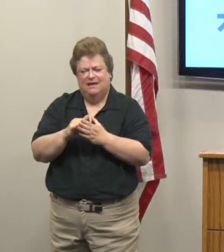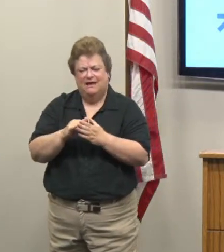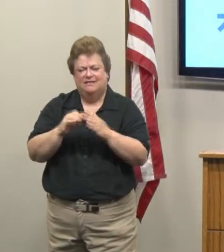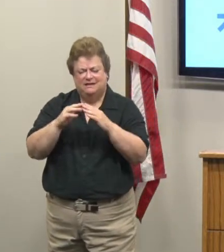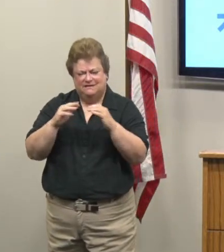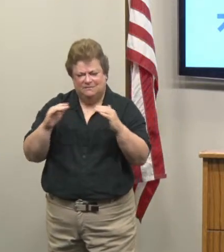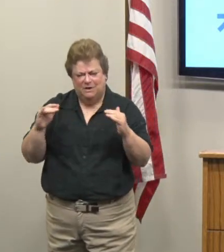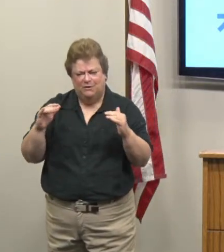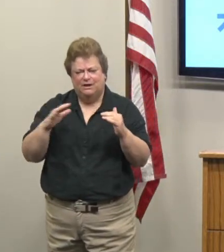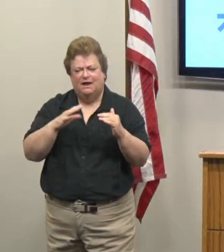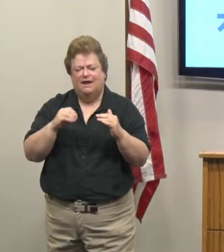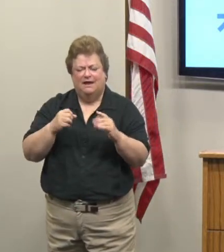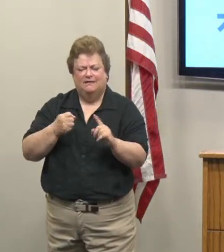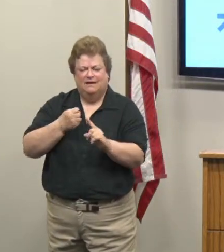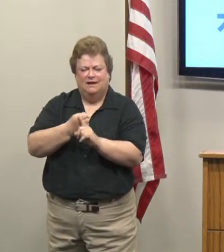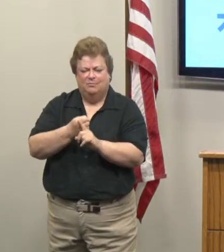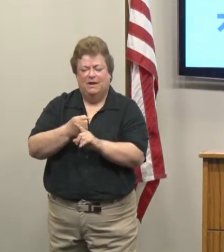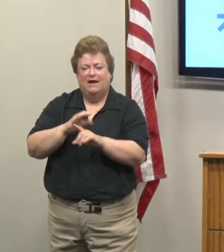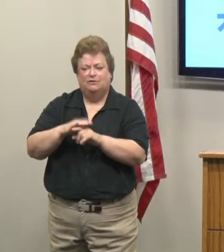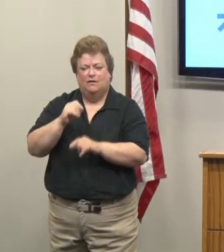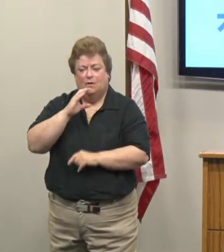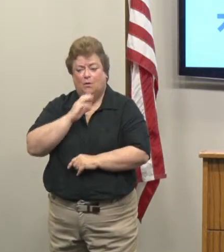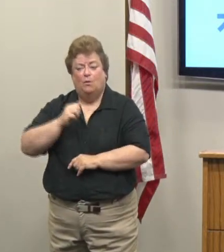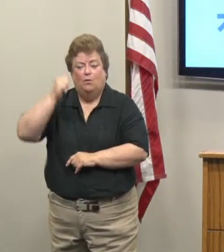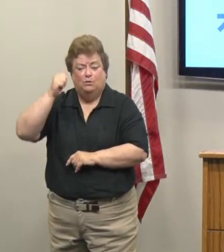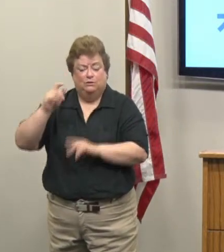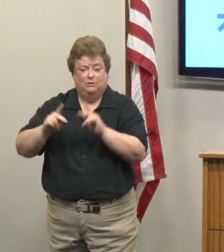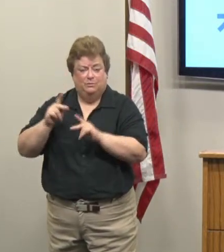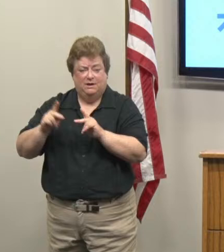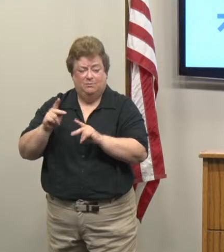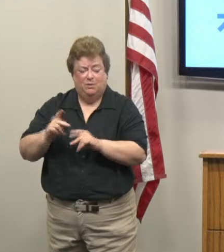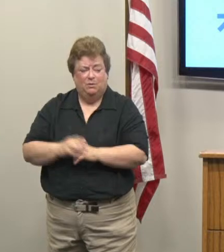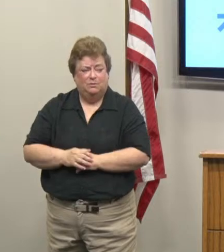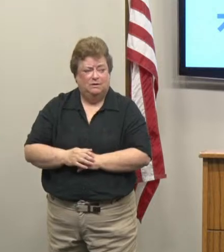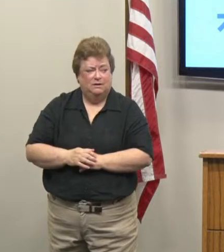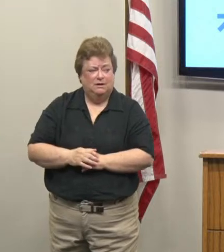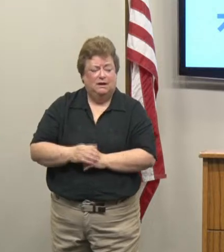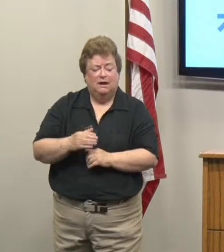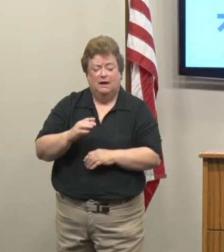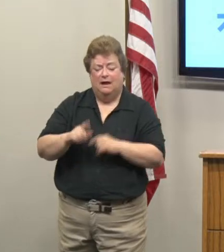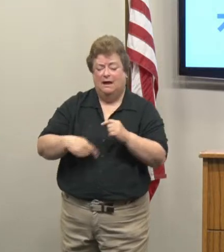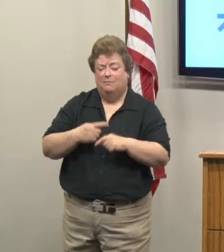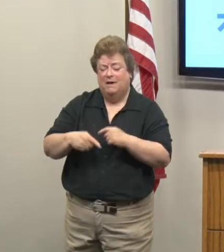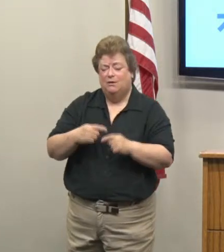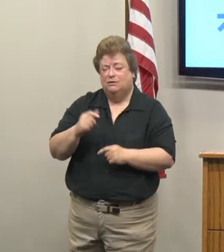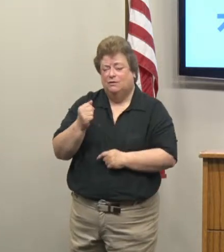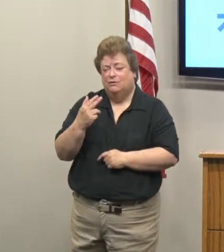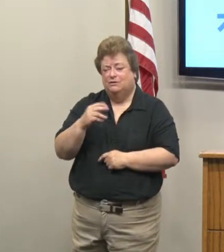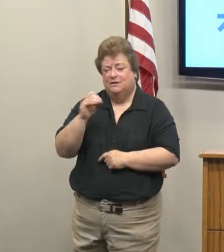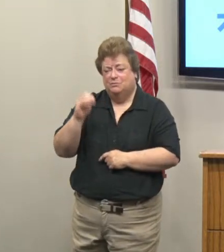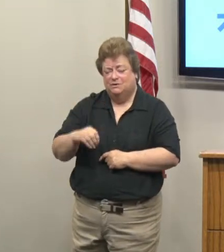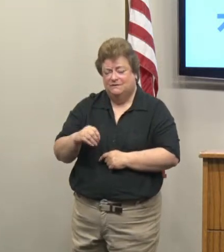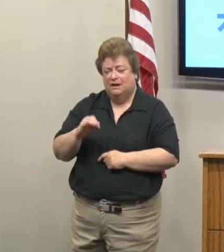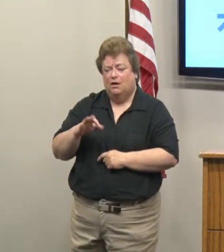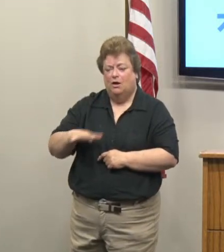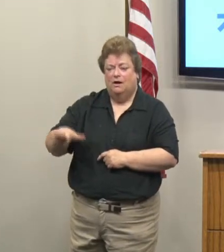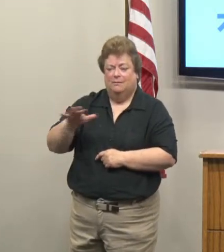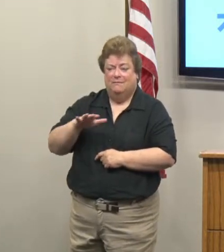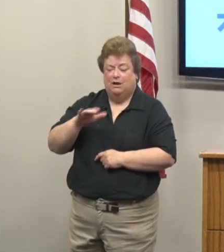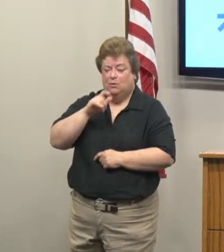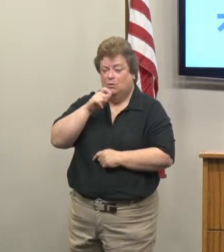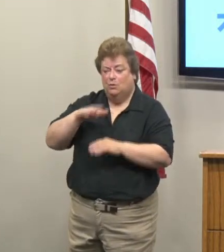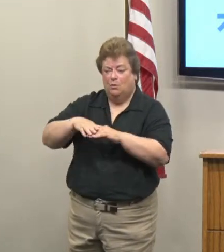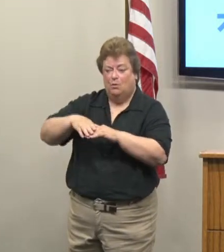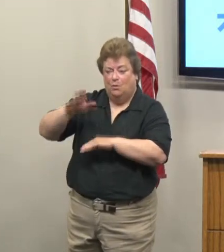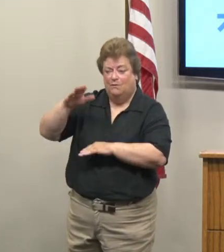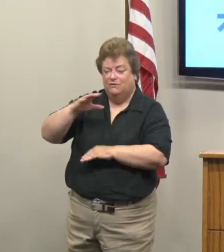disparity and extreme impact on older populations. About 13% of all positive cases are among those 60 and